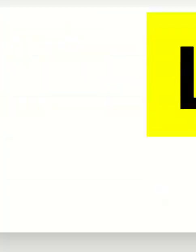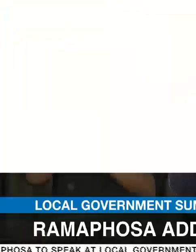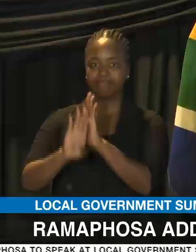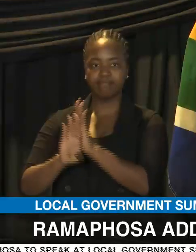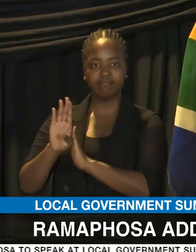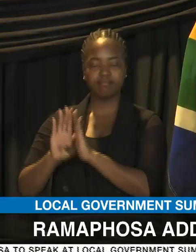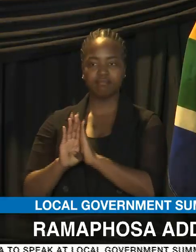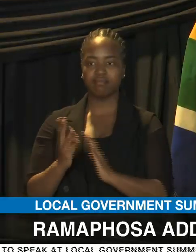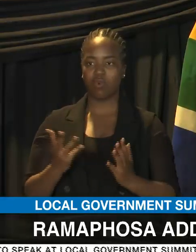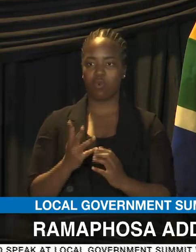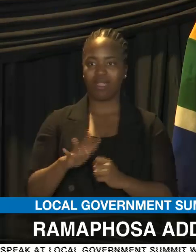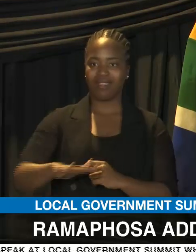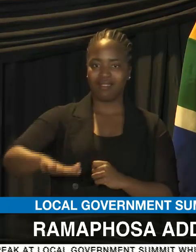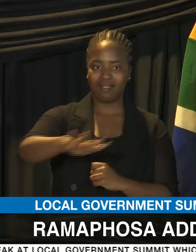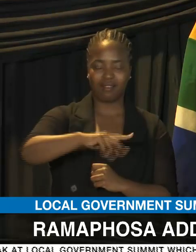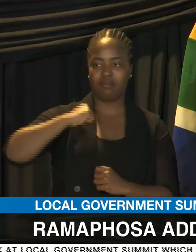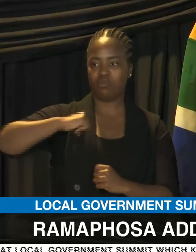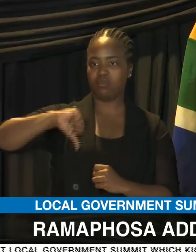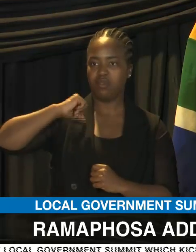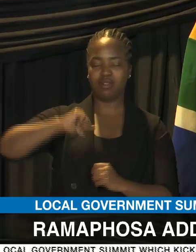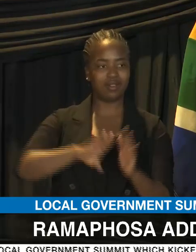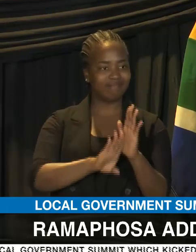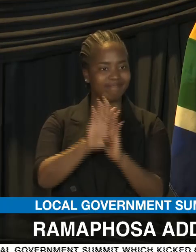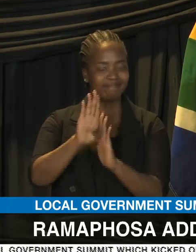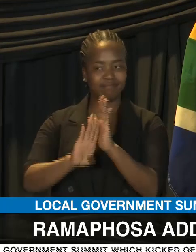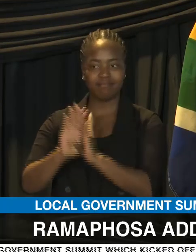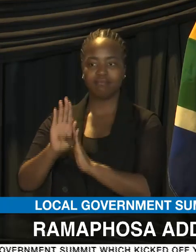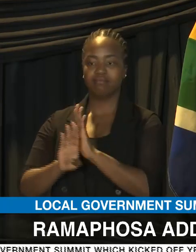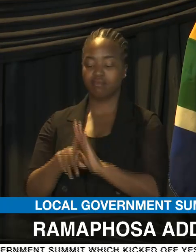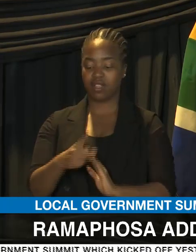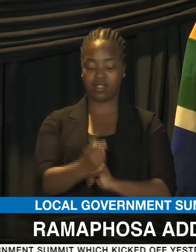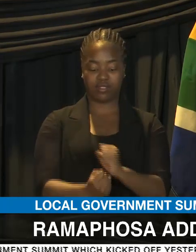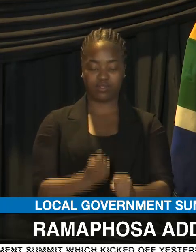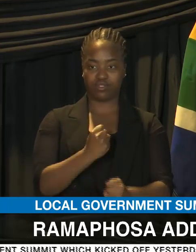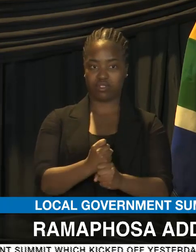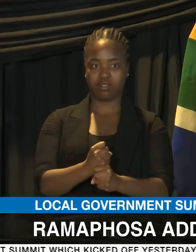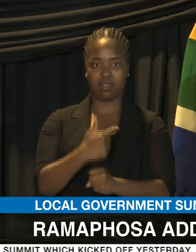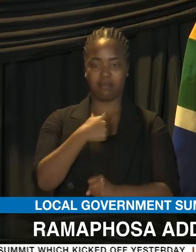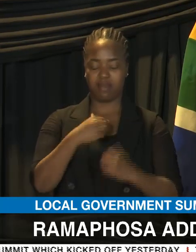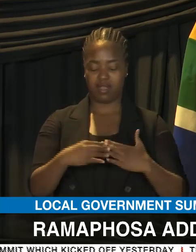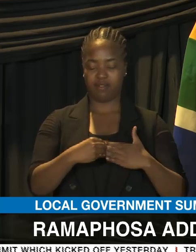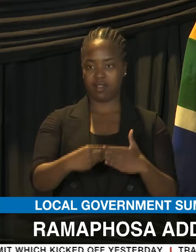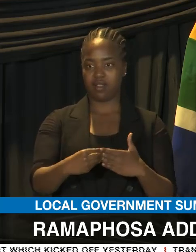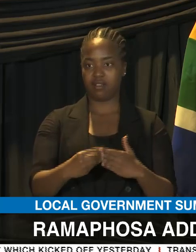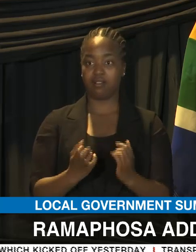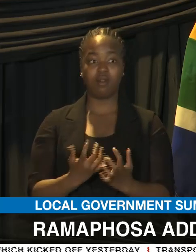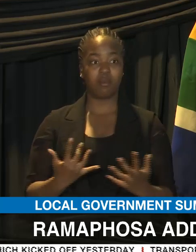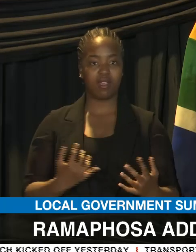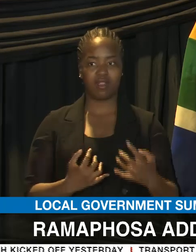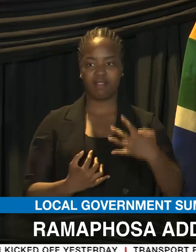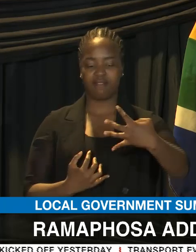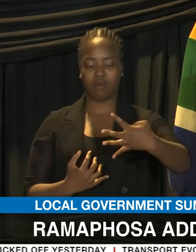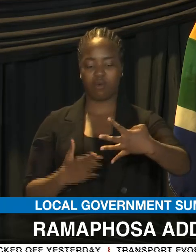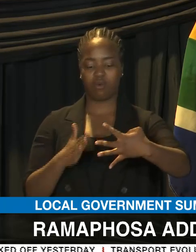summit aims to conclude with an action plan to enable well-running and fully functioning municipalities. Let's listen in. The president is